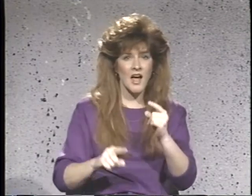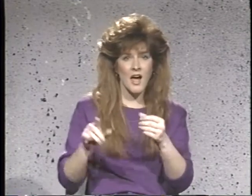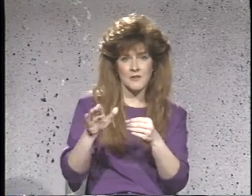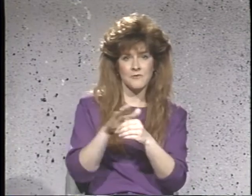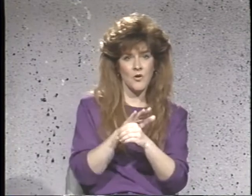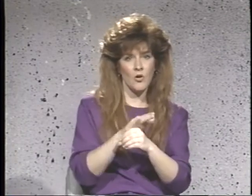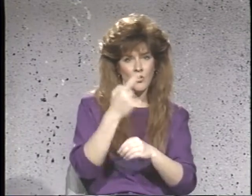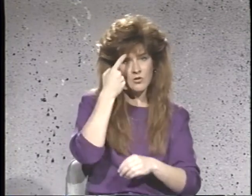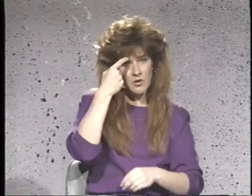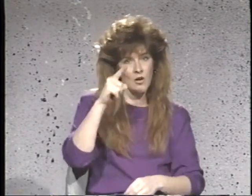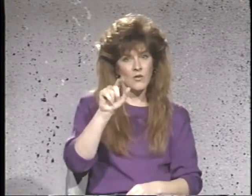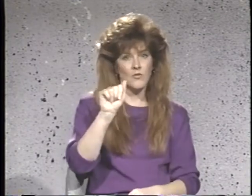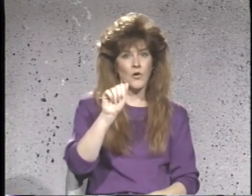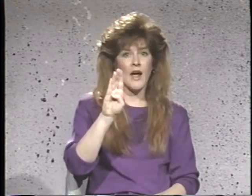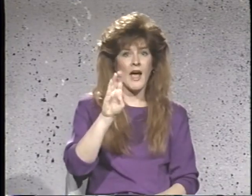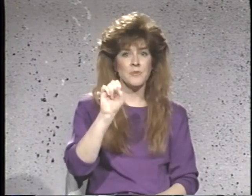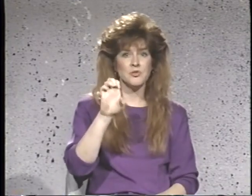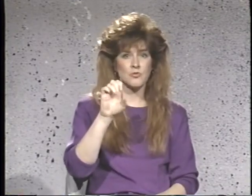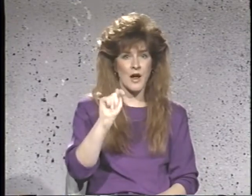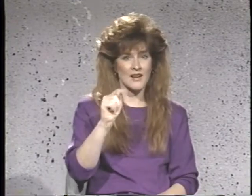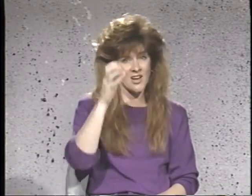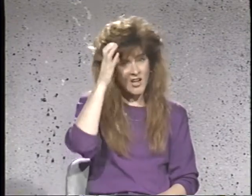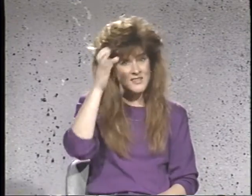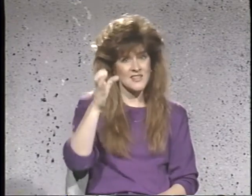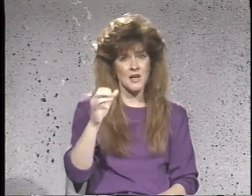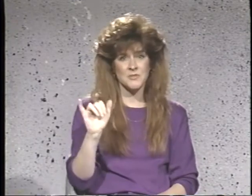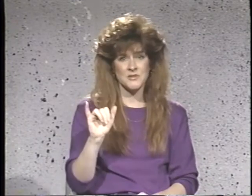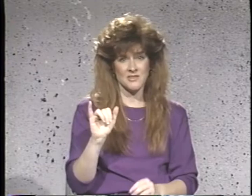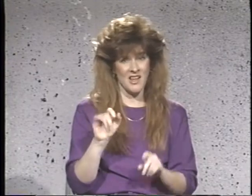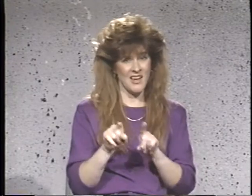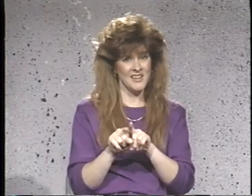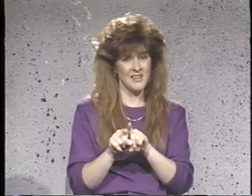sign full for abstract concepts like